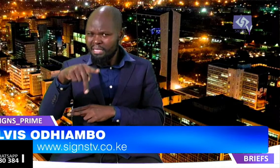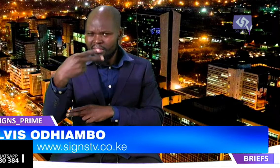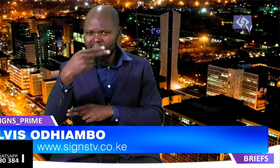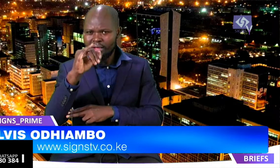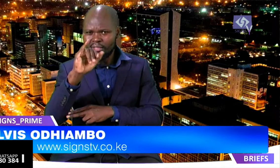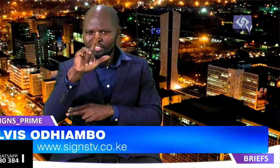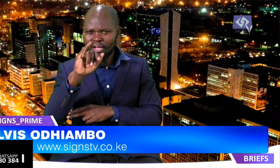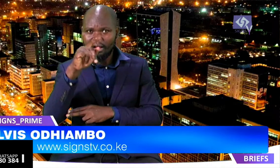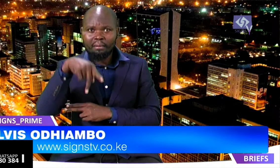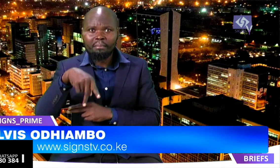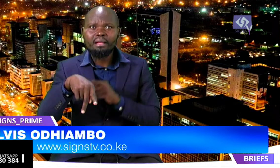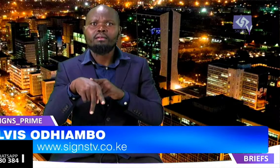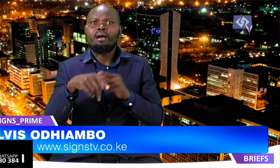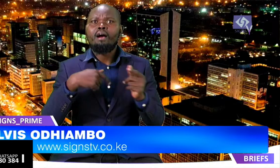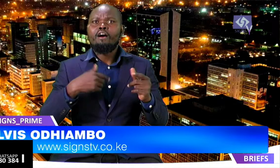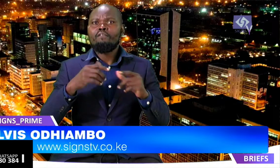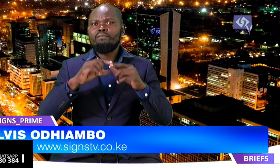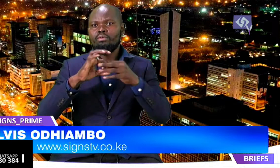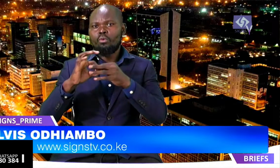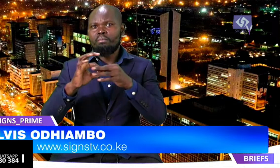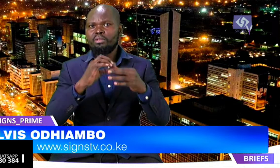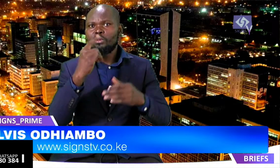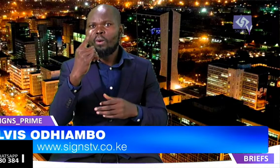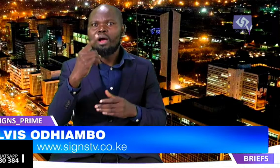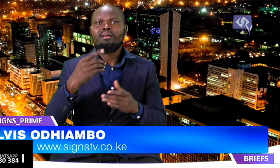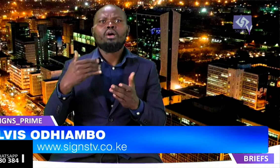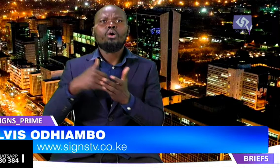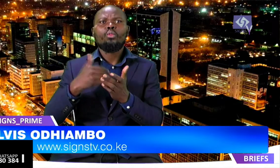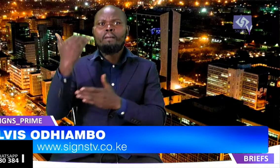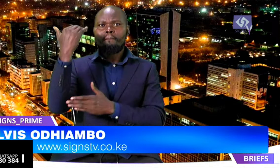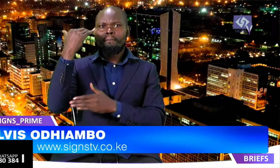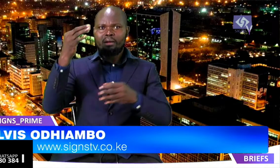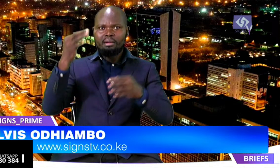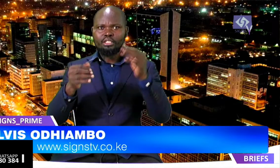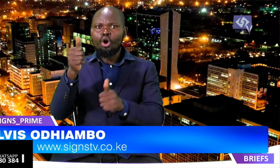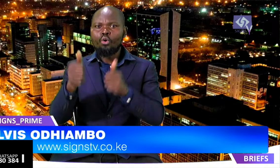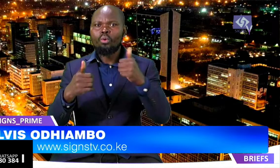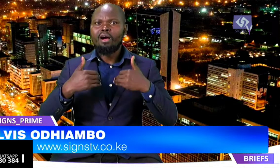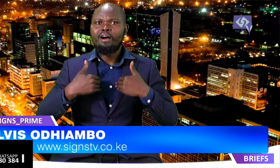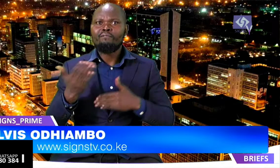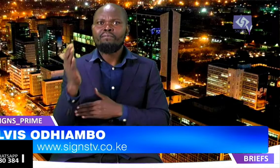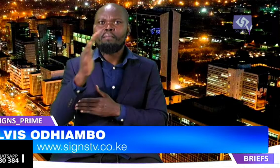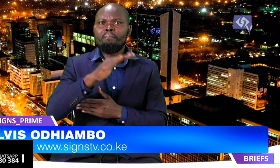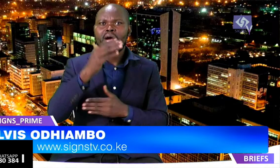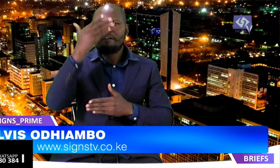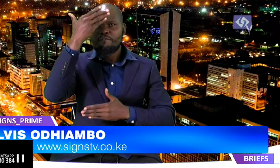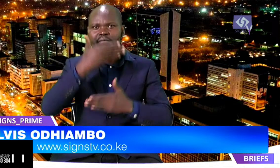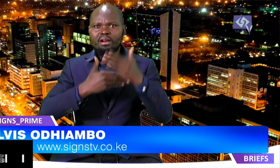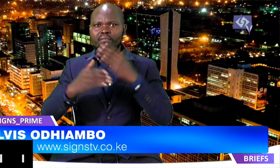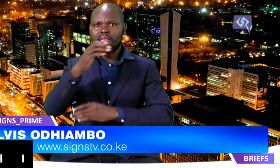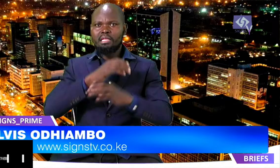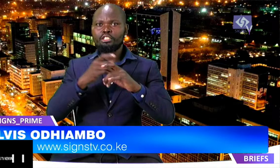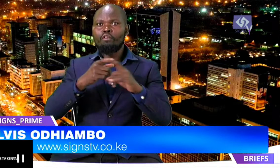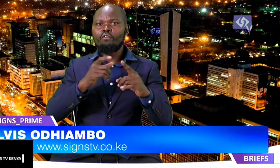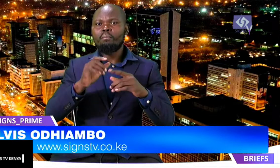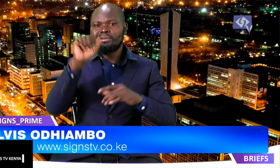the judiciary, which has recently faced criticism from the head of state. Mr. Odinga urged that President William